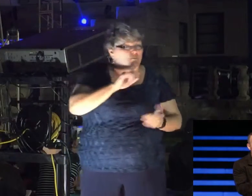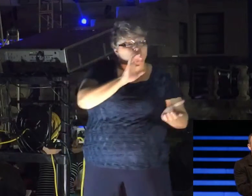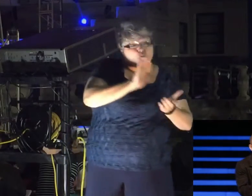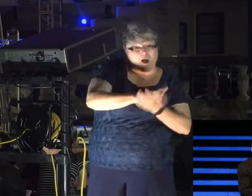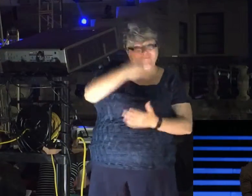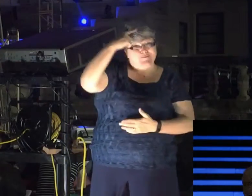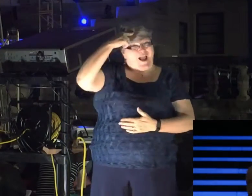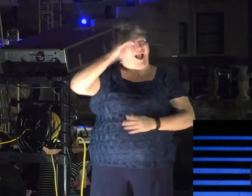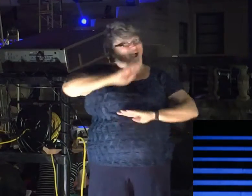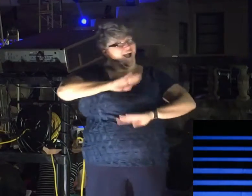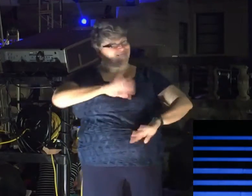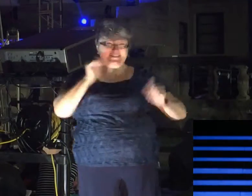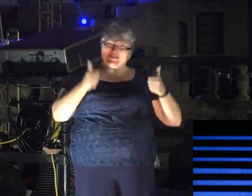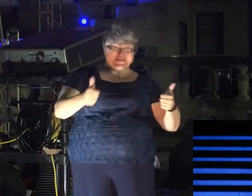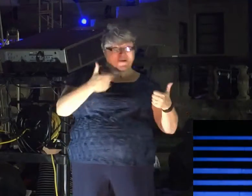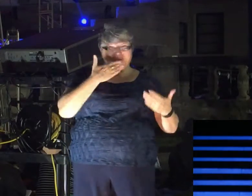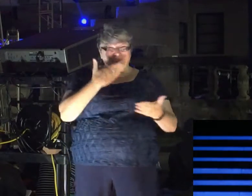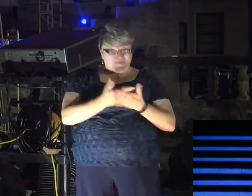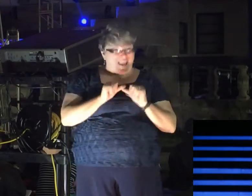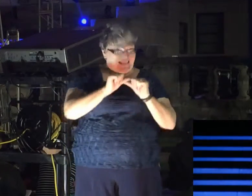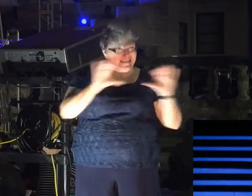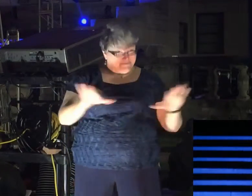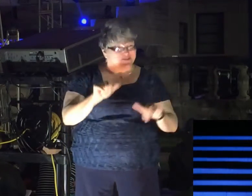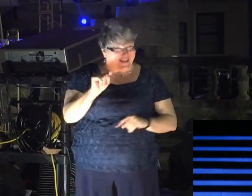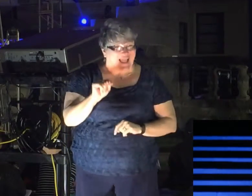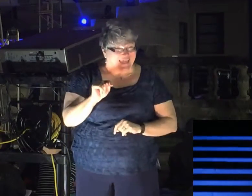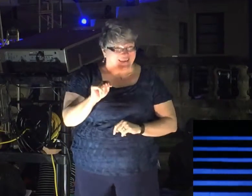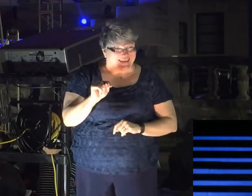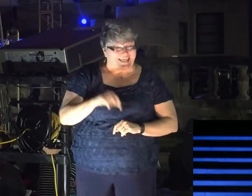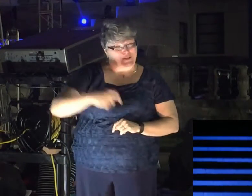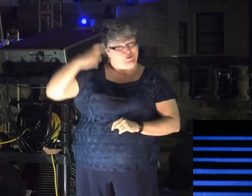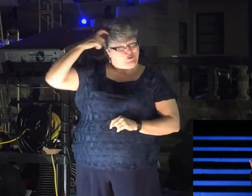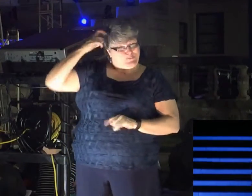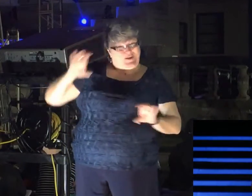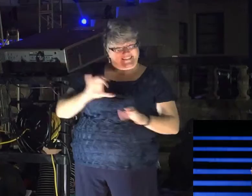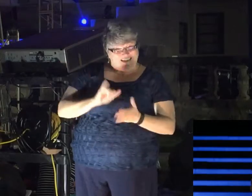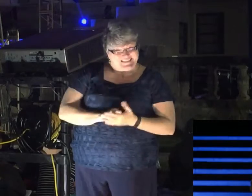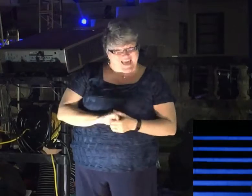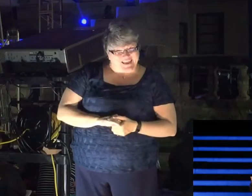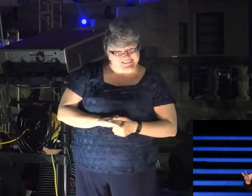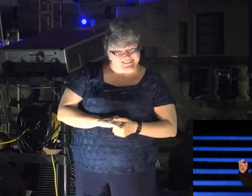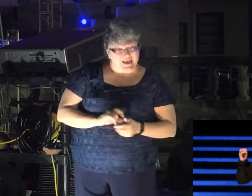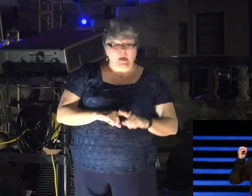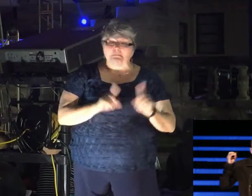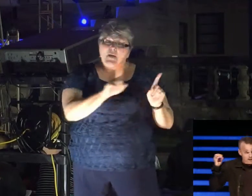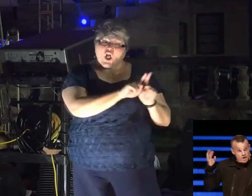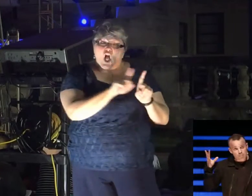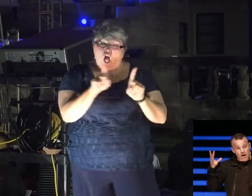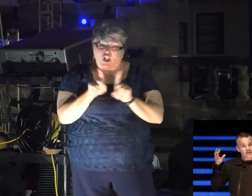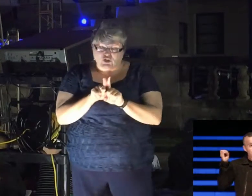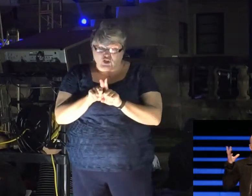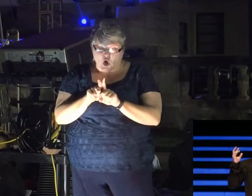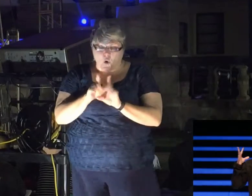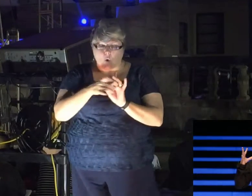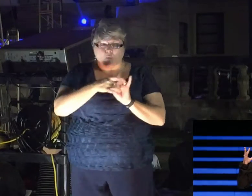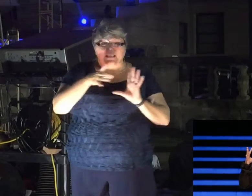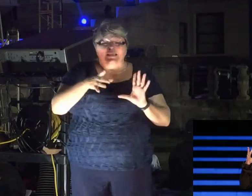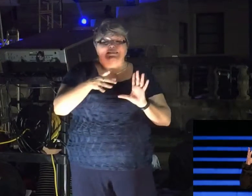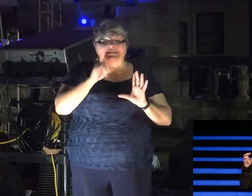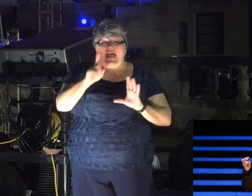when you have sex with your wife, your brain says, this is great. You should keep doing this. Like your brain does that. But it